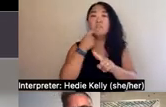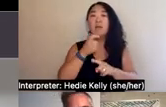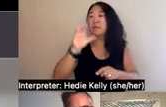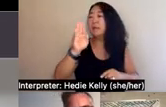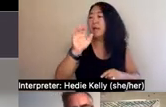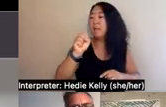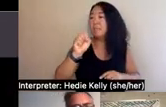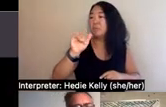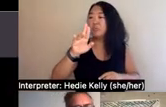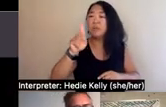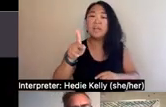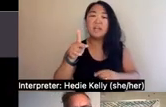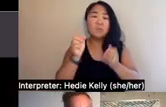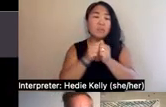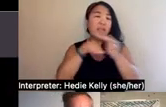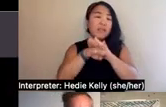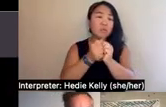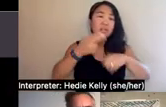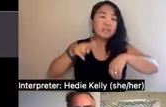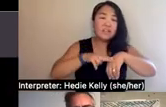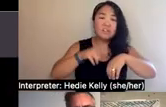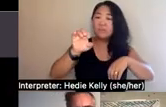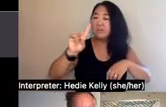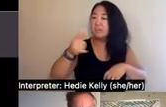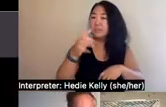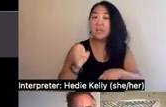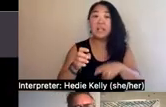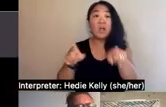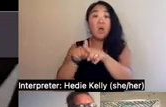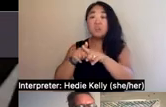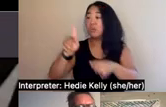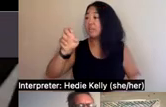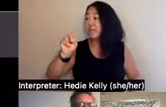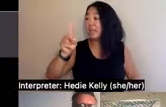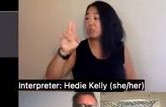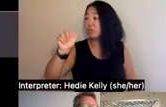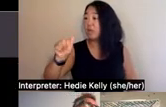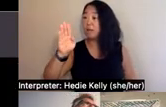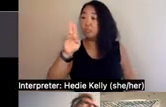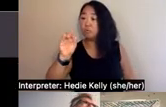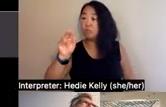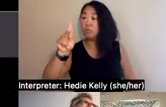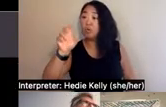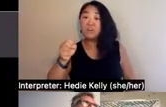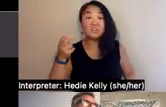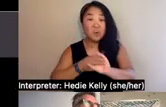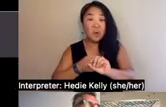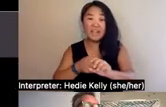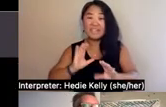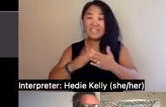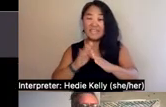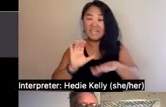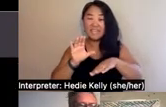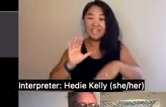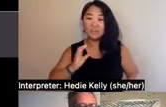nature on the city's edge. And our city council person, Kendra Brooks, joined us. And that was a really sweet way to sort of do some programming